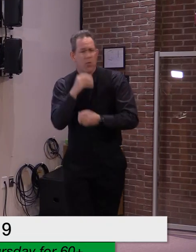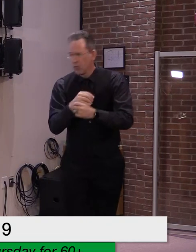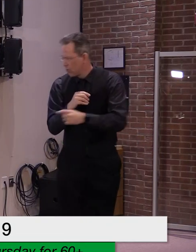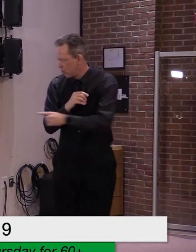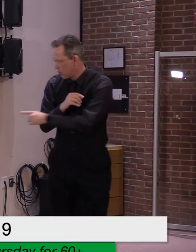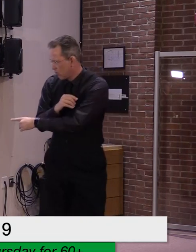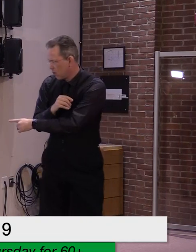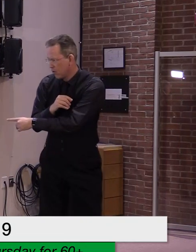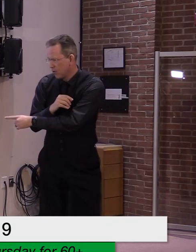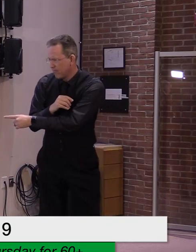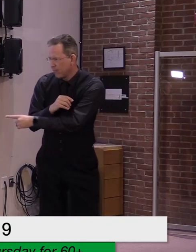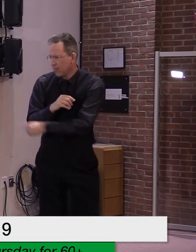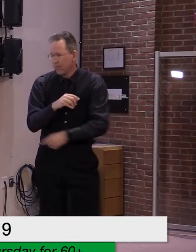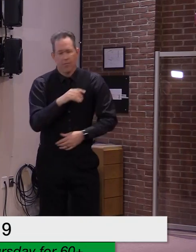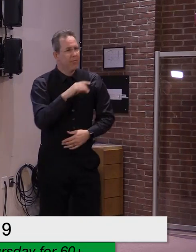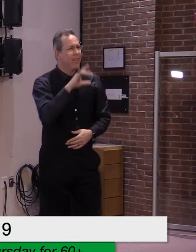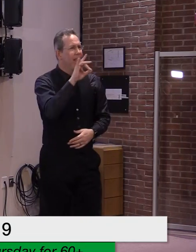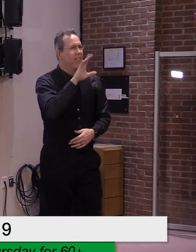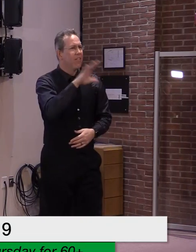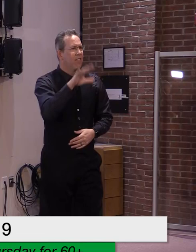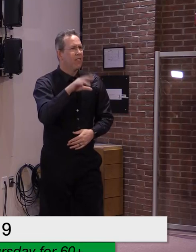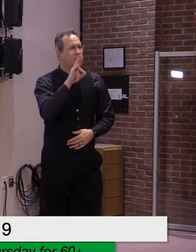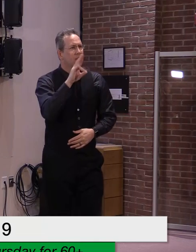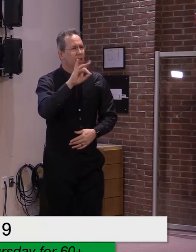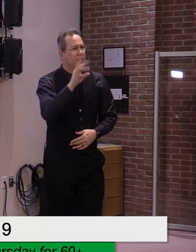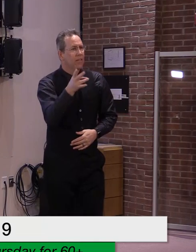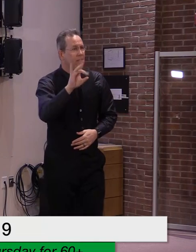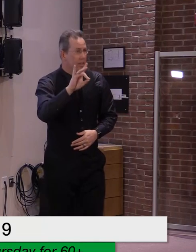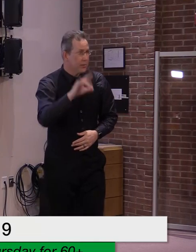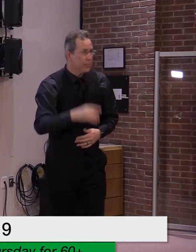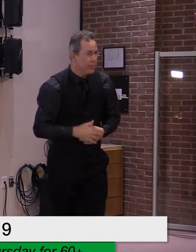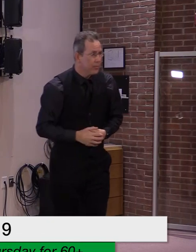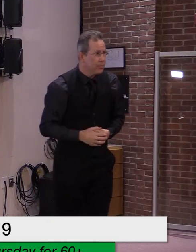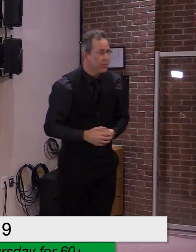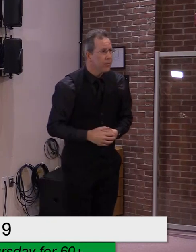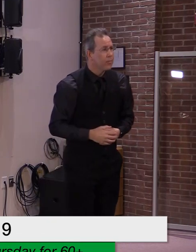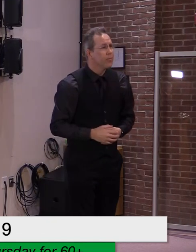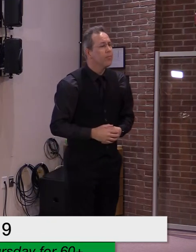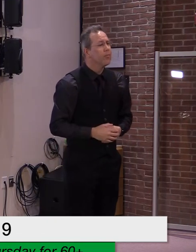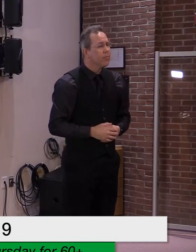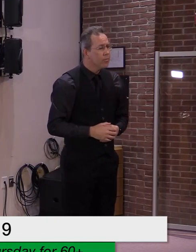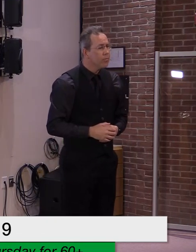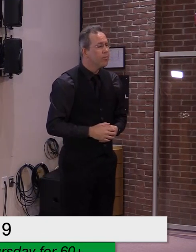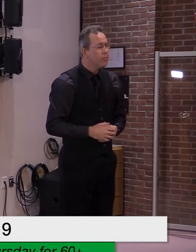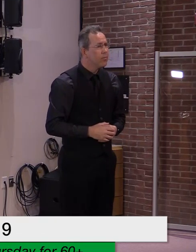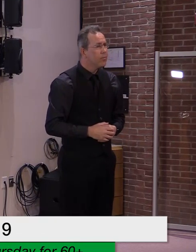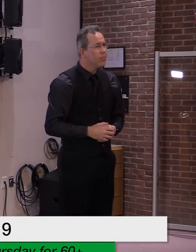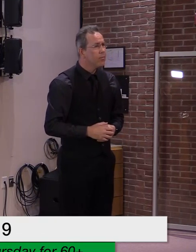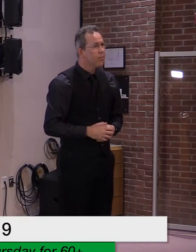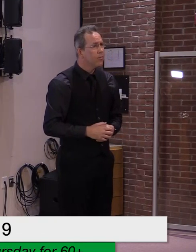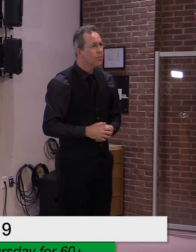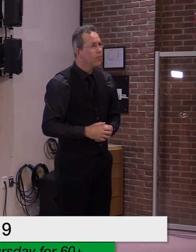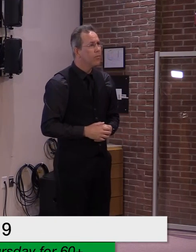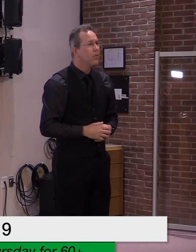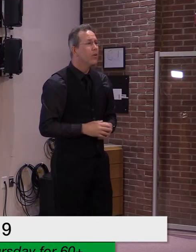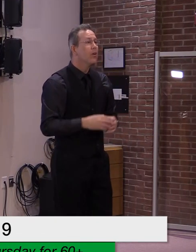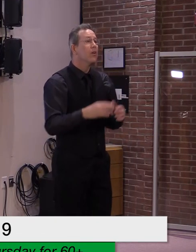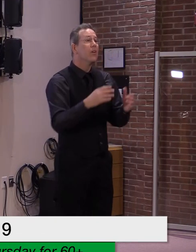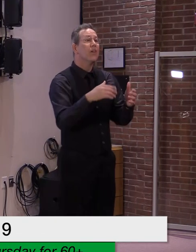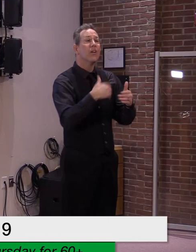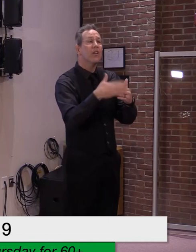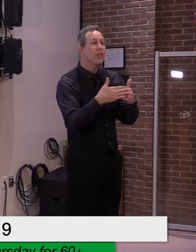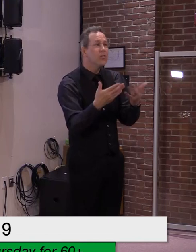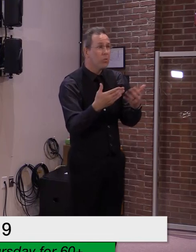855-722-7878 if you're unable to sign up online. For remaining age groups, registration opens on